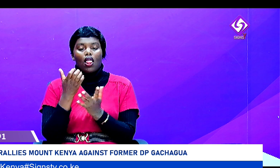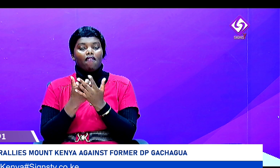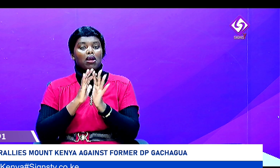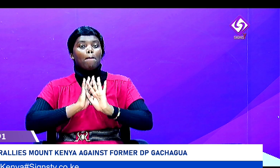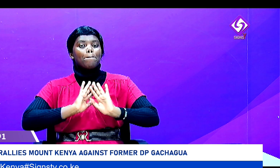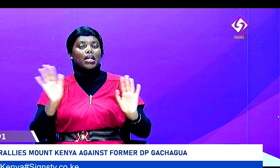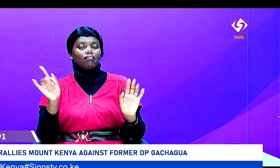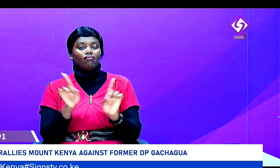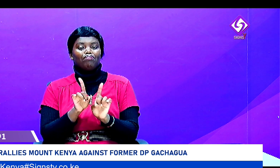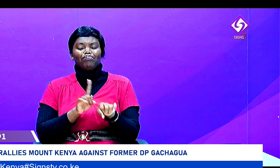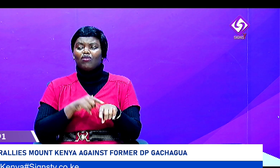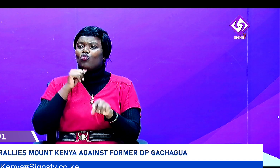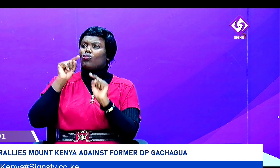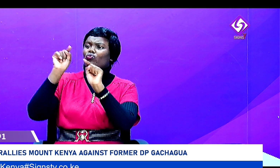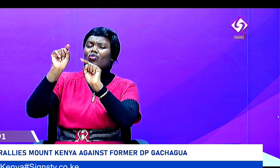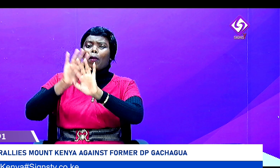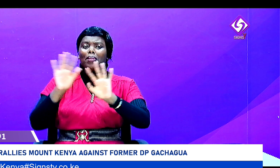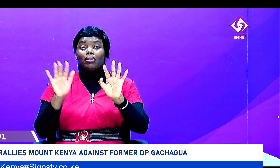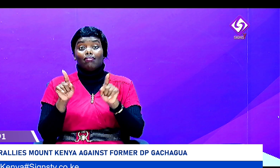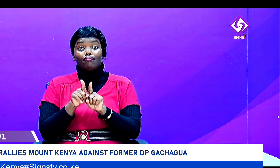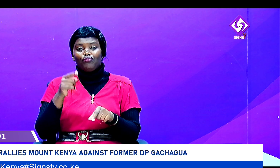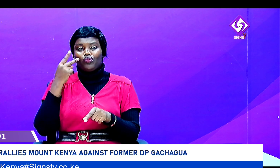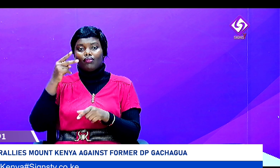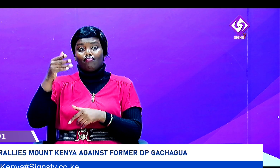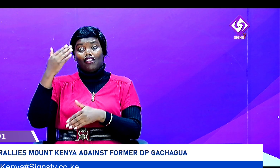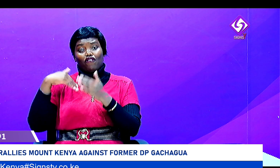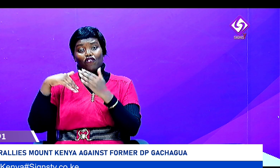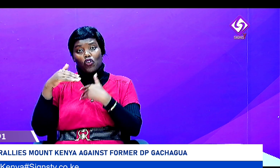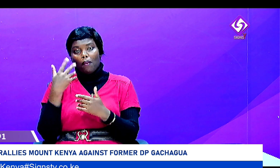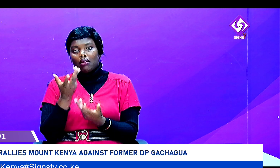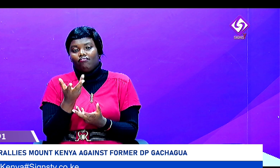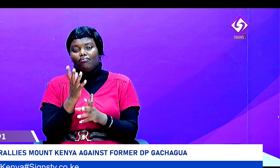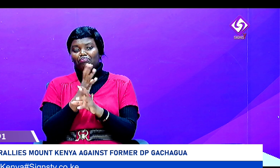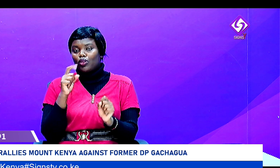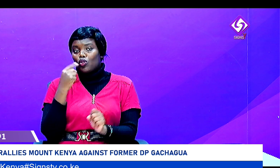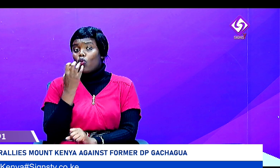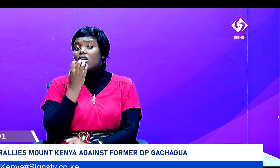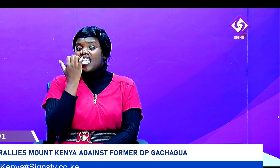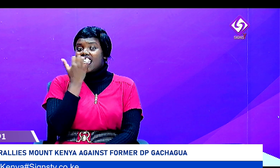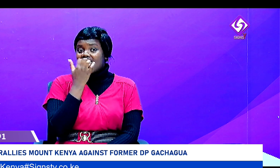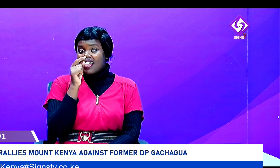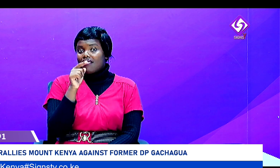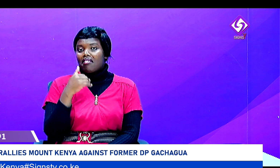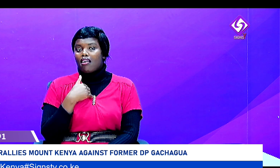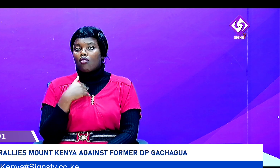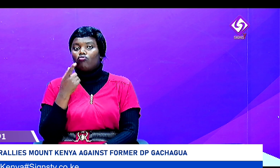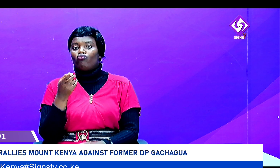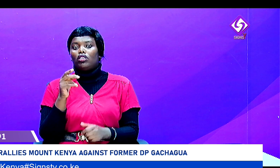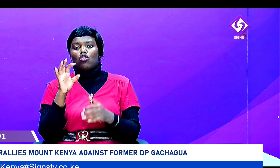The former Deputy President Rigathi Gachagua has been in the United States on a tour. He reportedly shortened to return